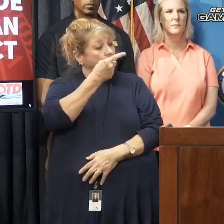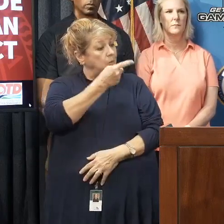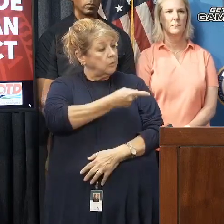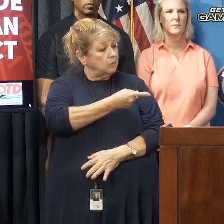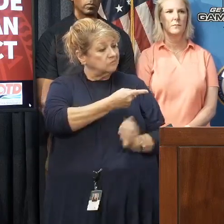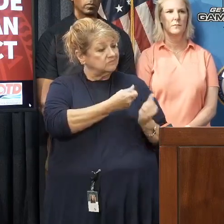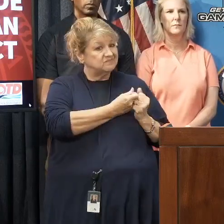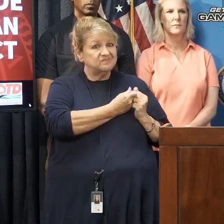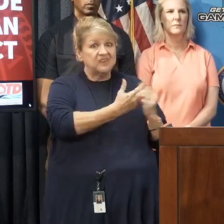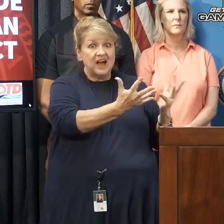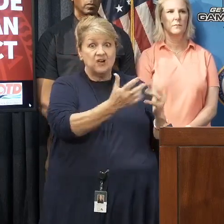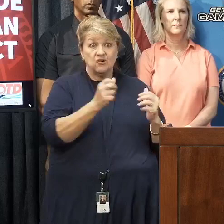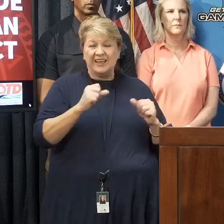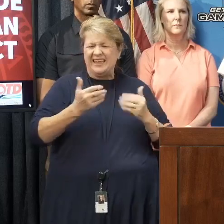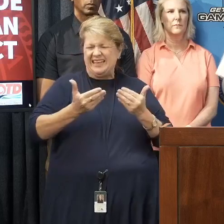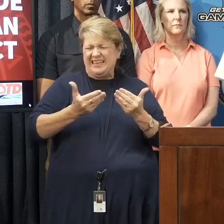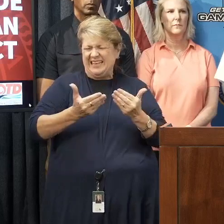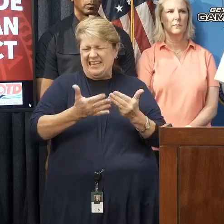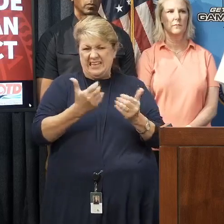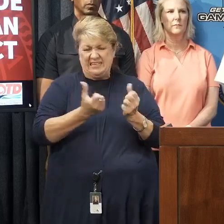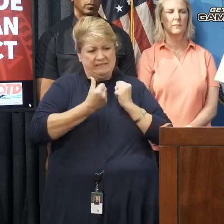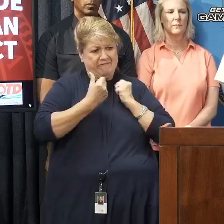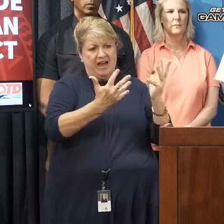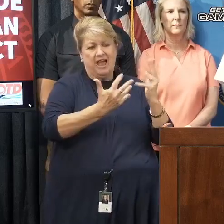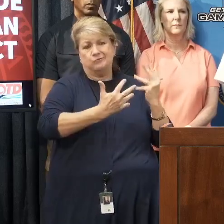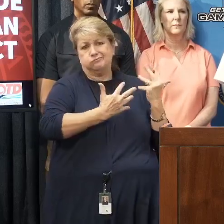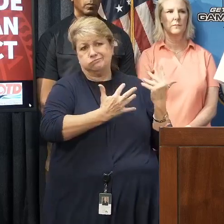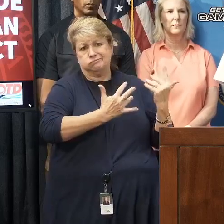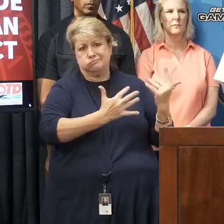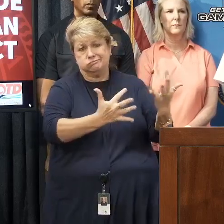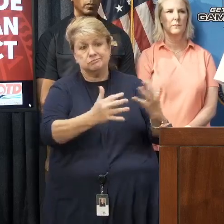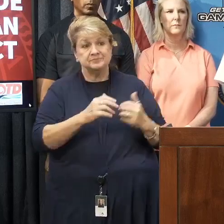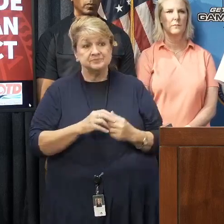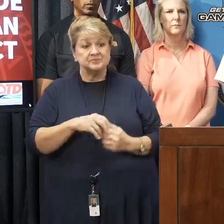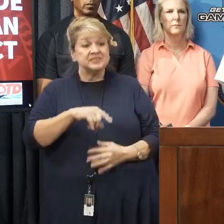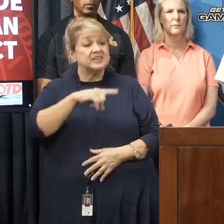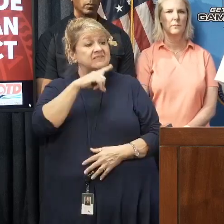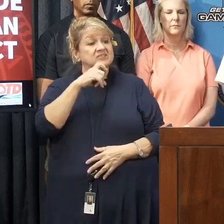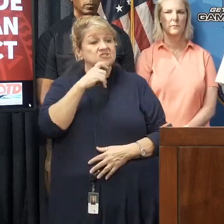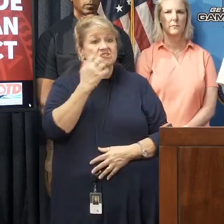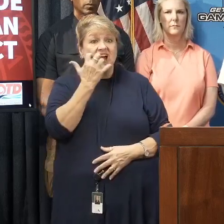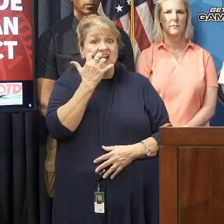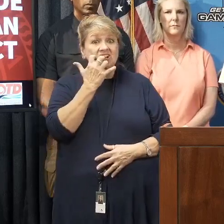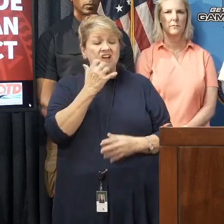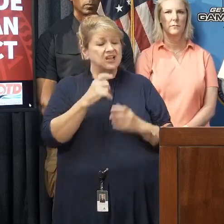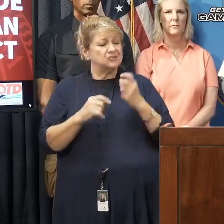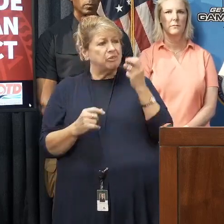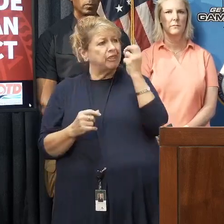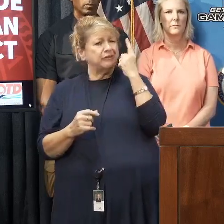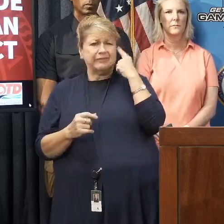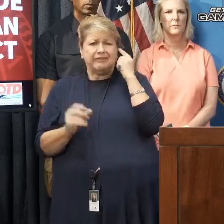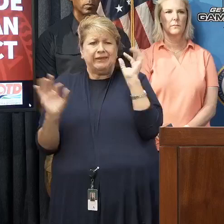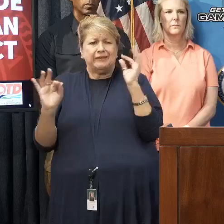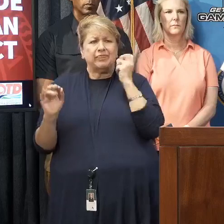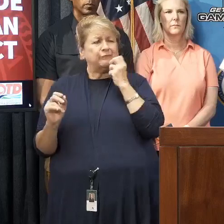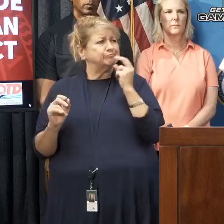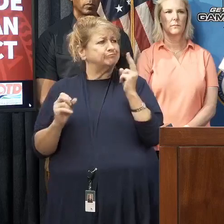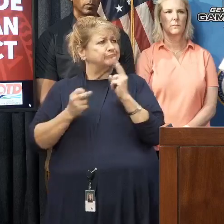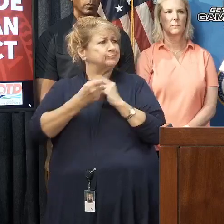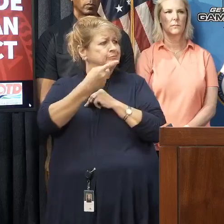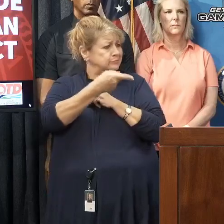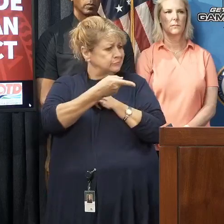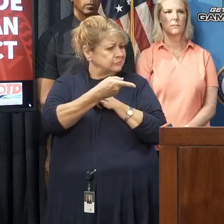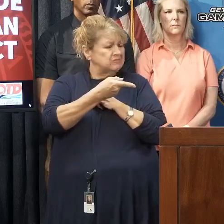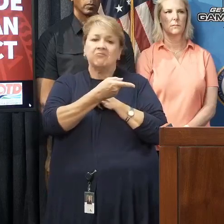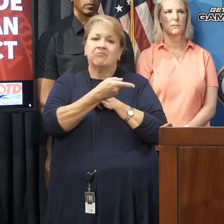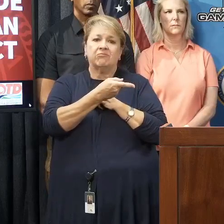conditions, cigarette could easily ignite a fire in dry, grassy areas. And although that fire may not